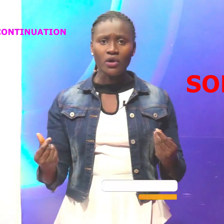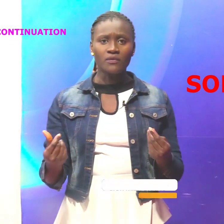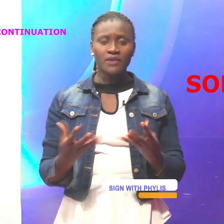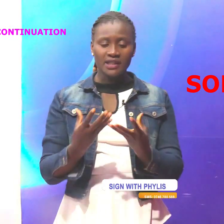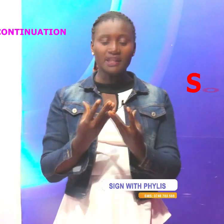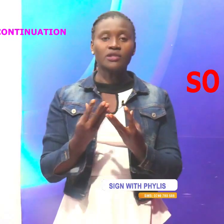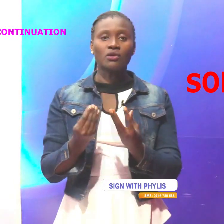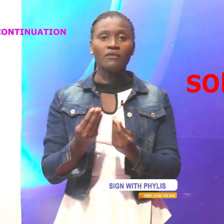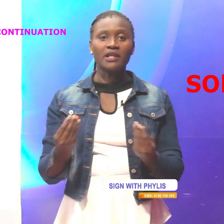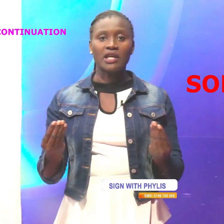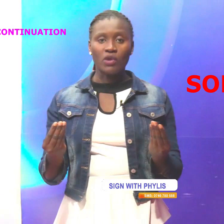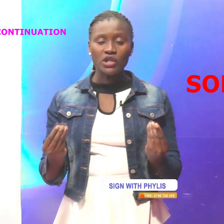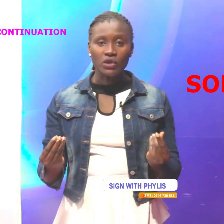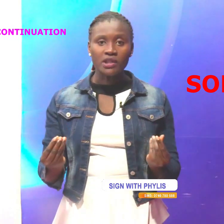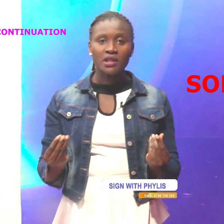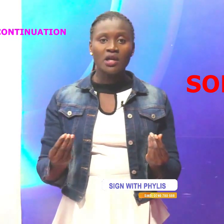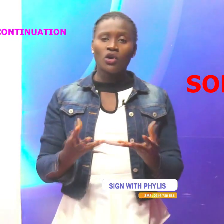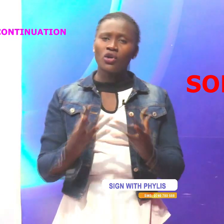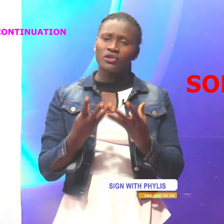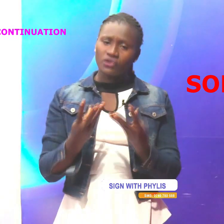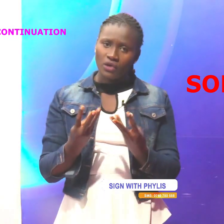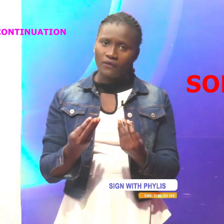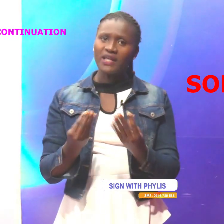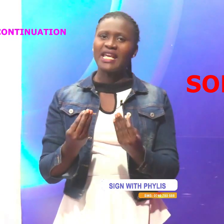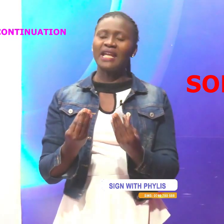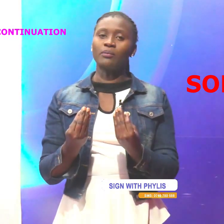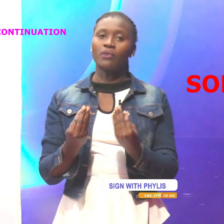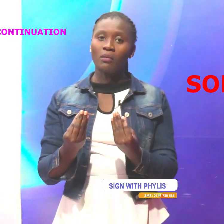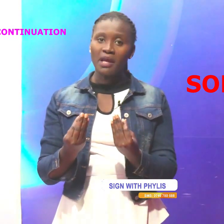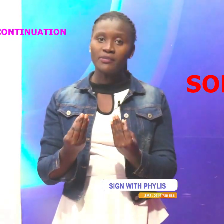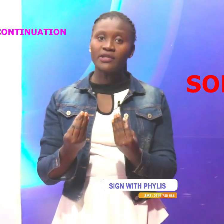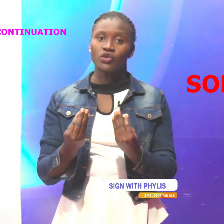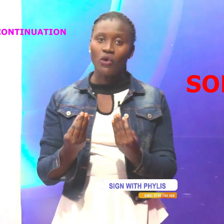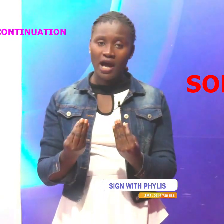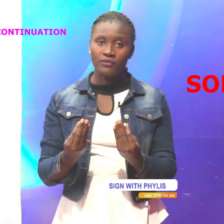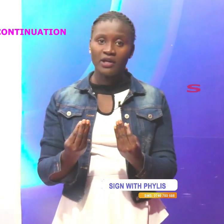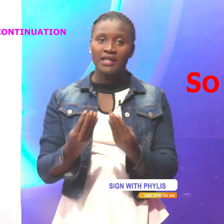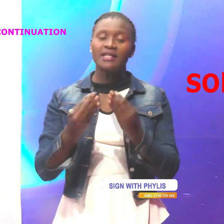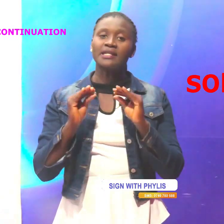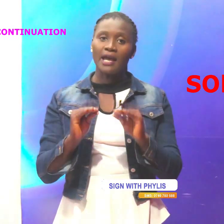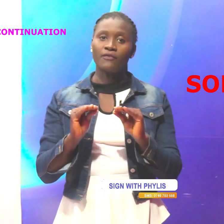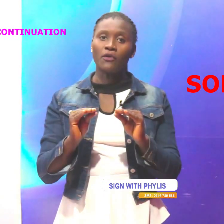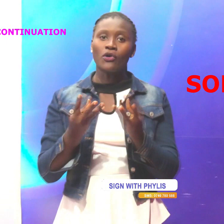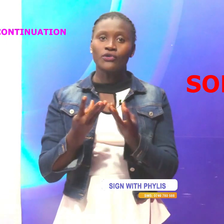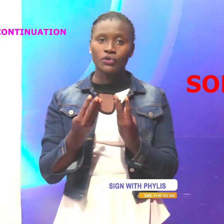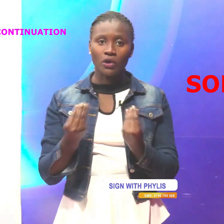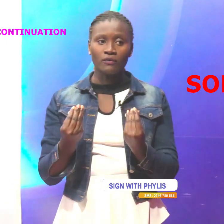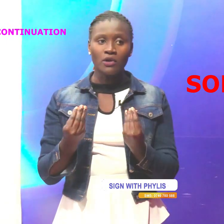This is solving the equations or solving any problems that you have. This is the sign for solve. When you